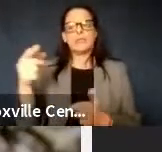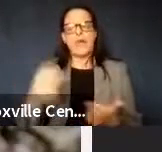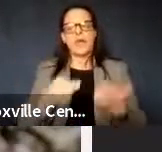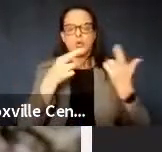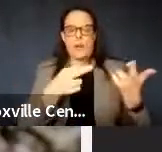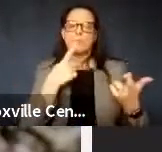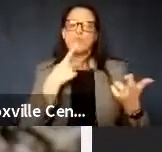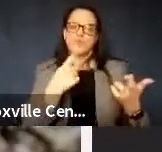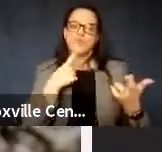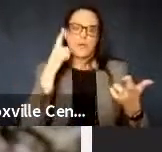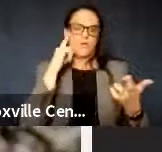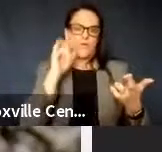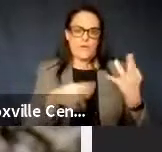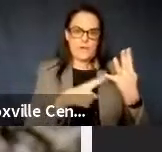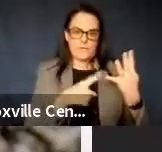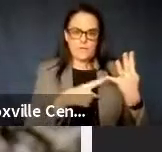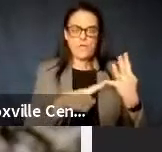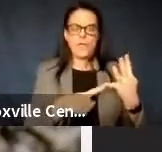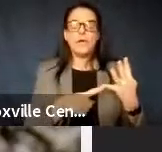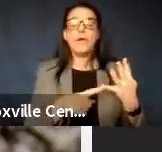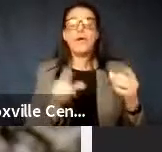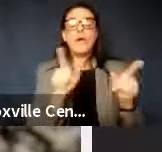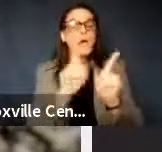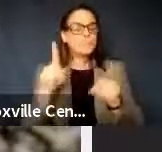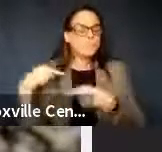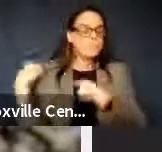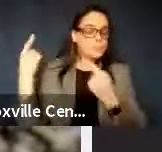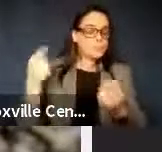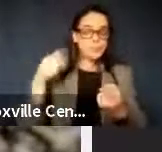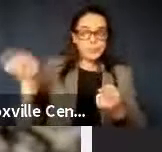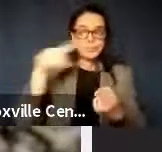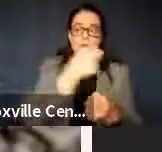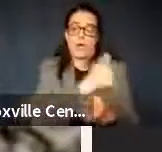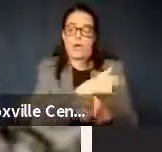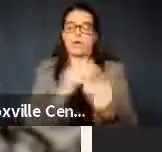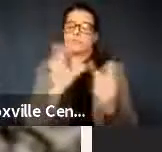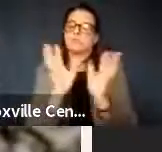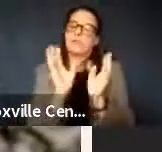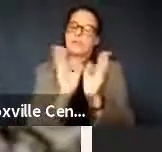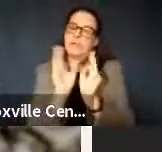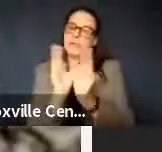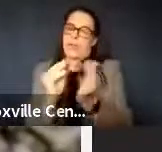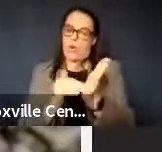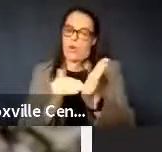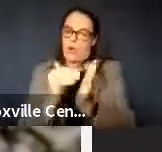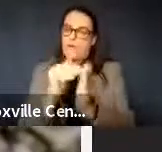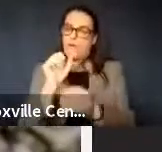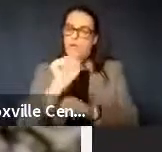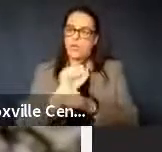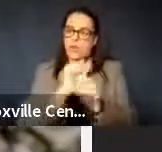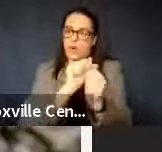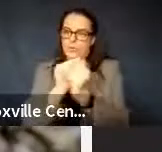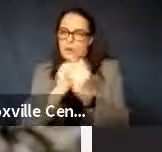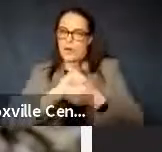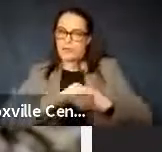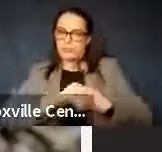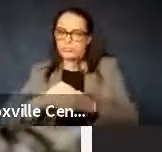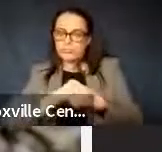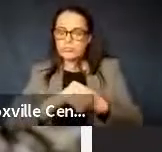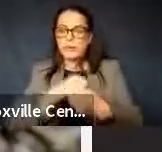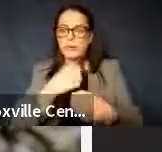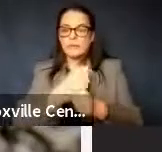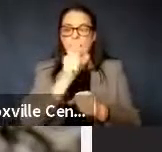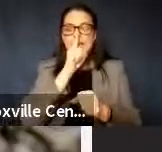as red. As always, the hospital systems continue to meet routinely, work together to ensure that no system is